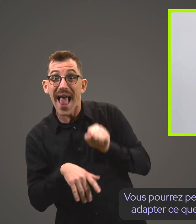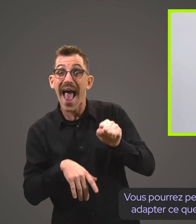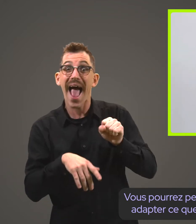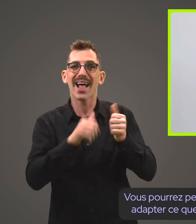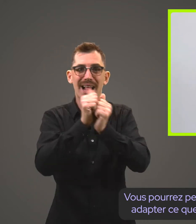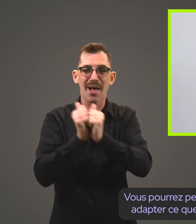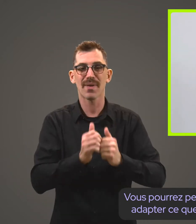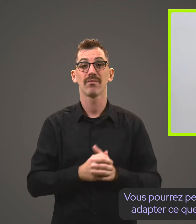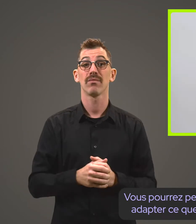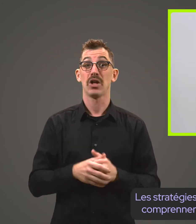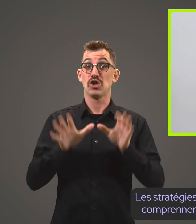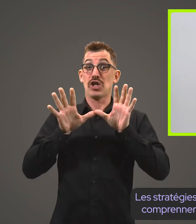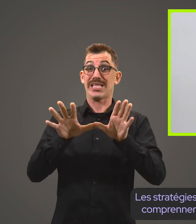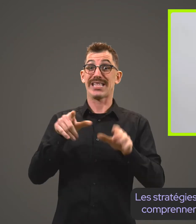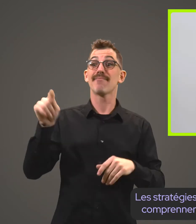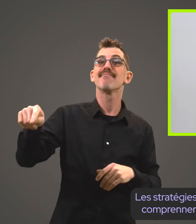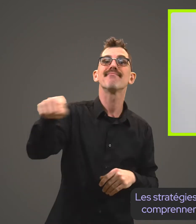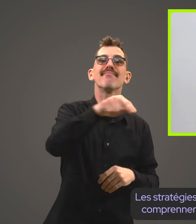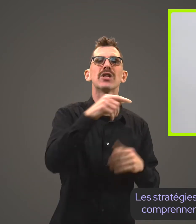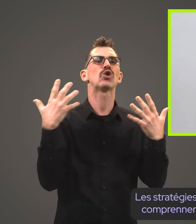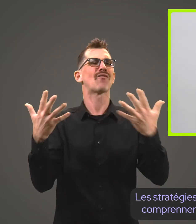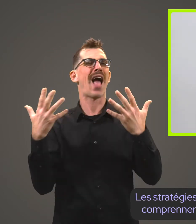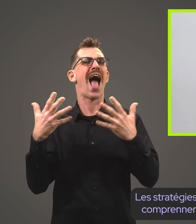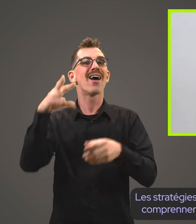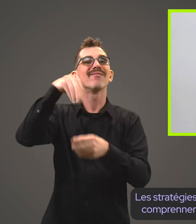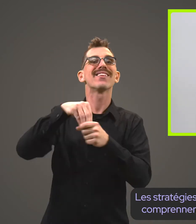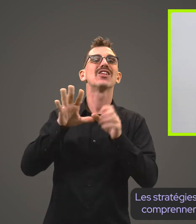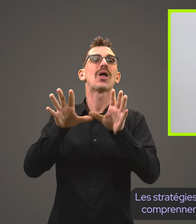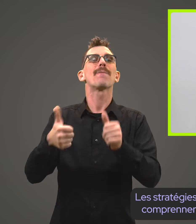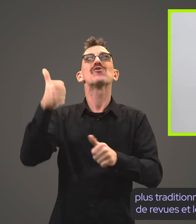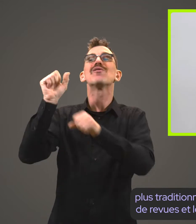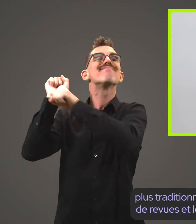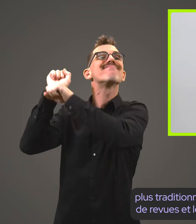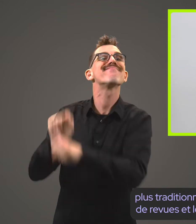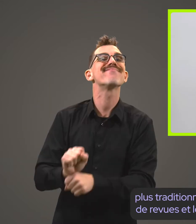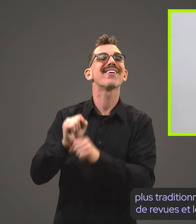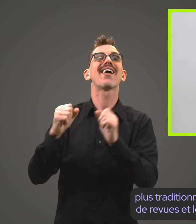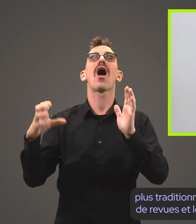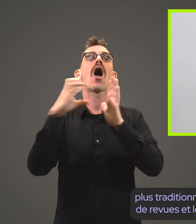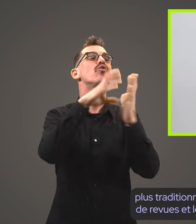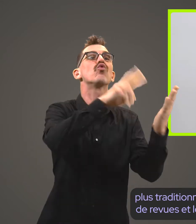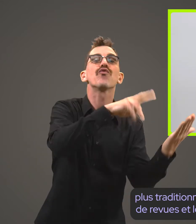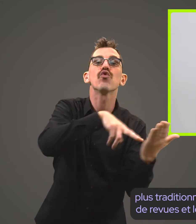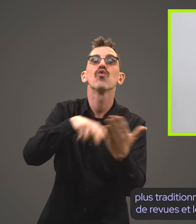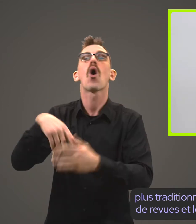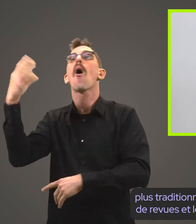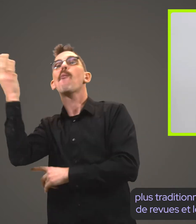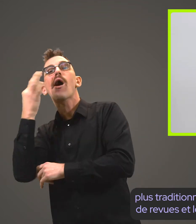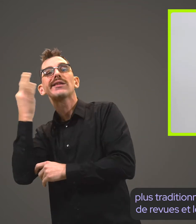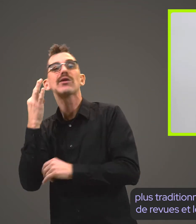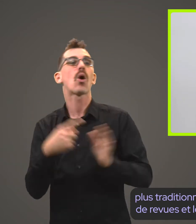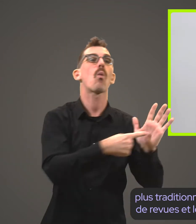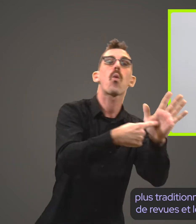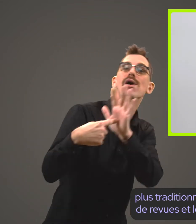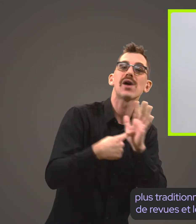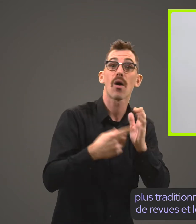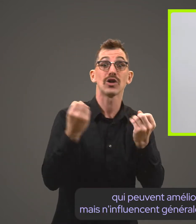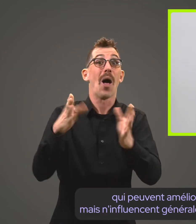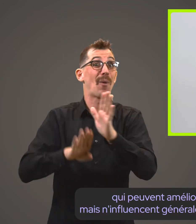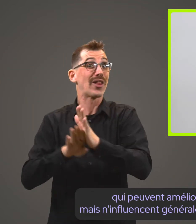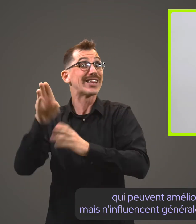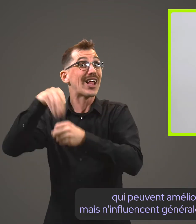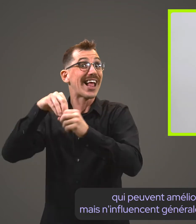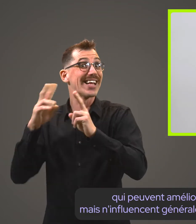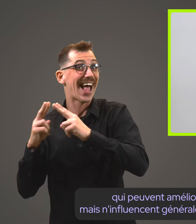others have done. Common KT strategies include the more traditional strategies, journal articles and